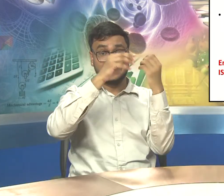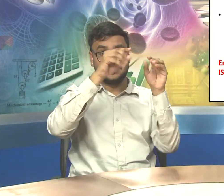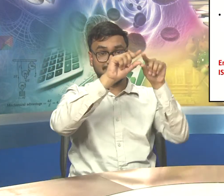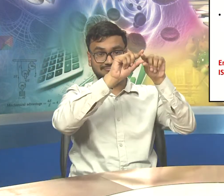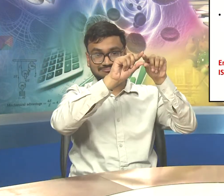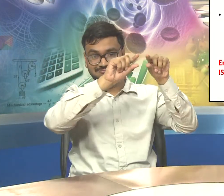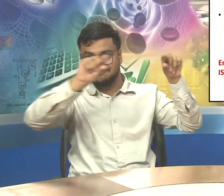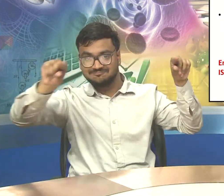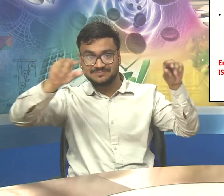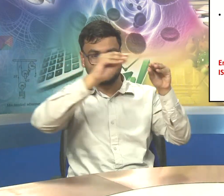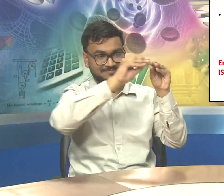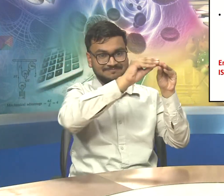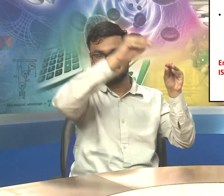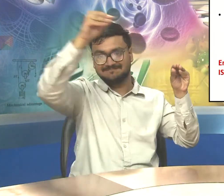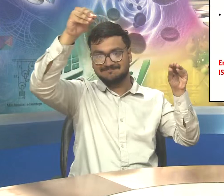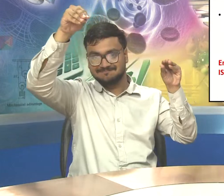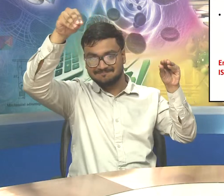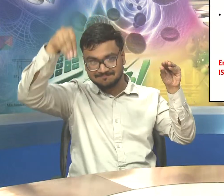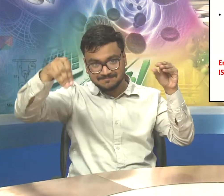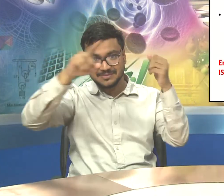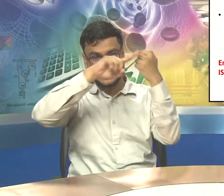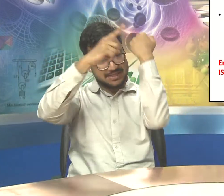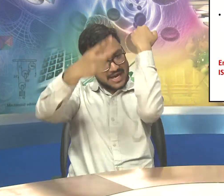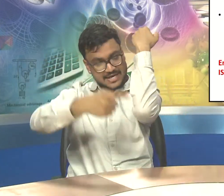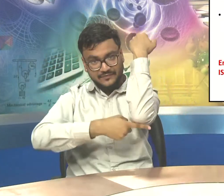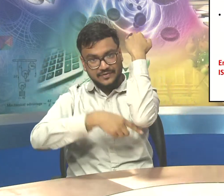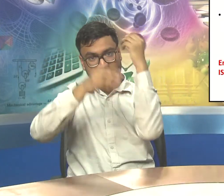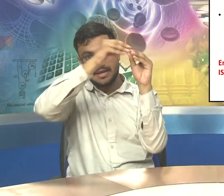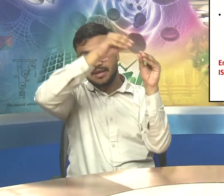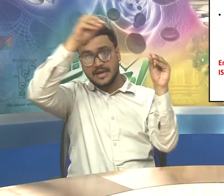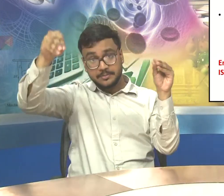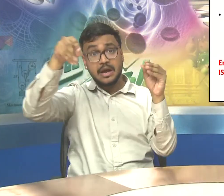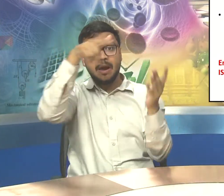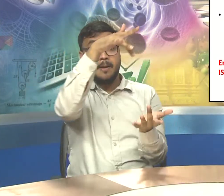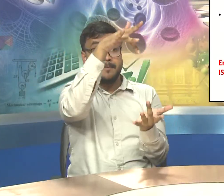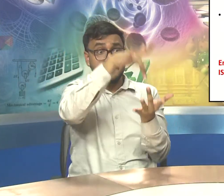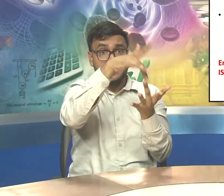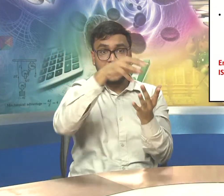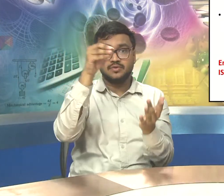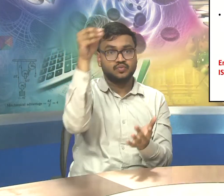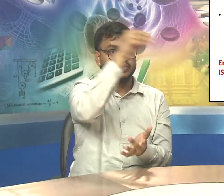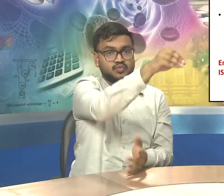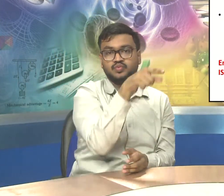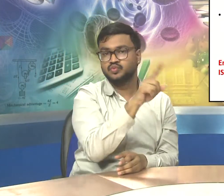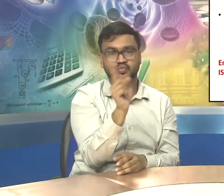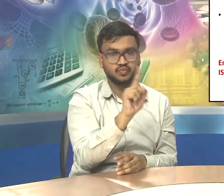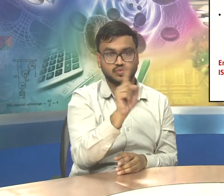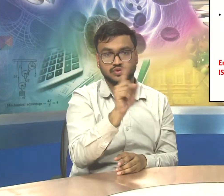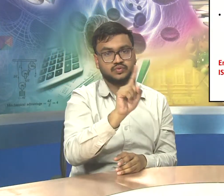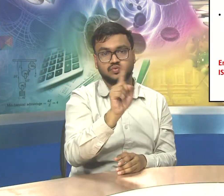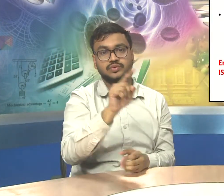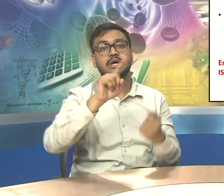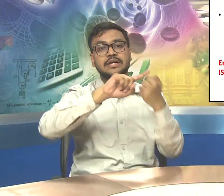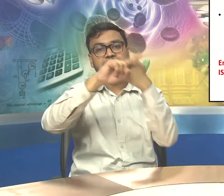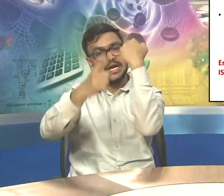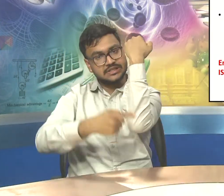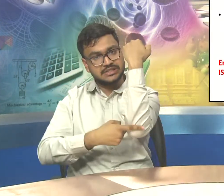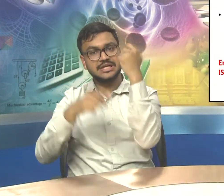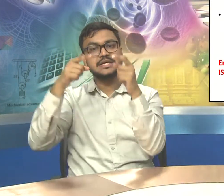general question what has to be placed at the end of the sentence, not at the